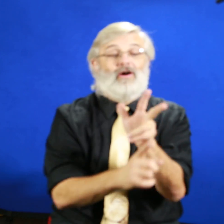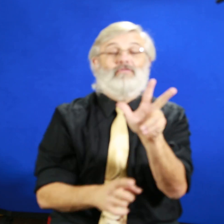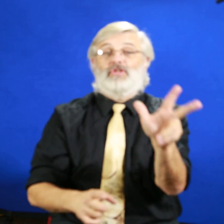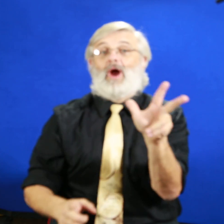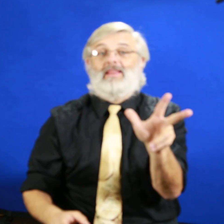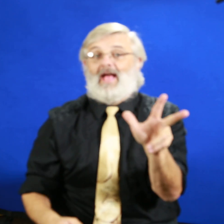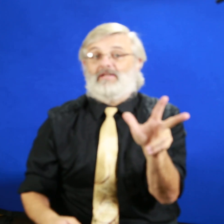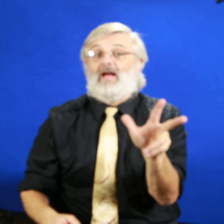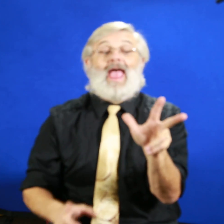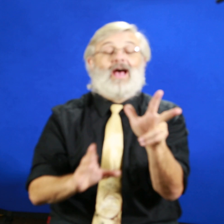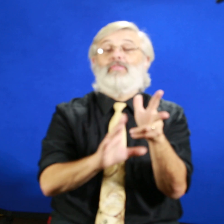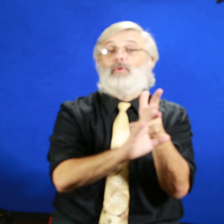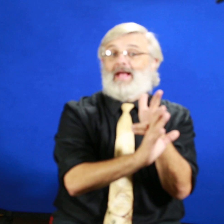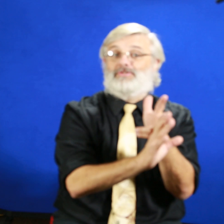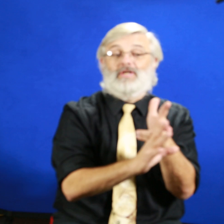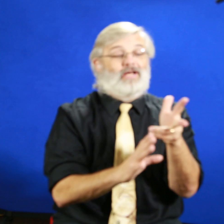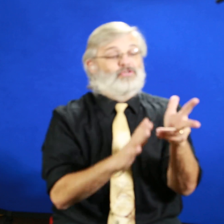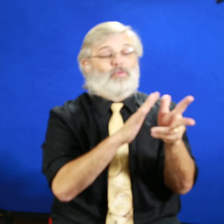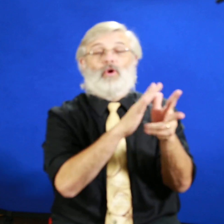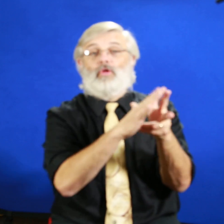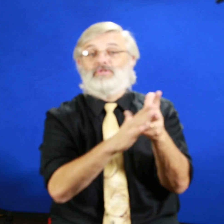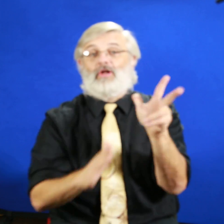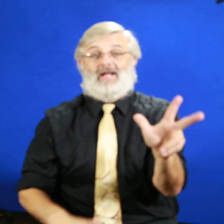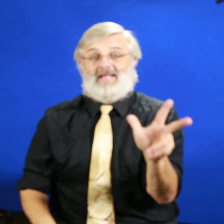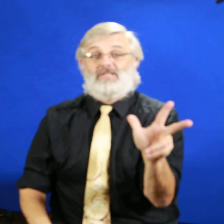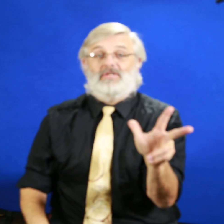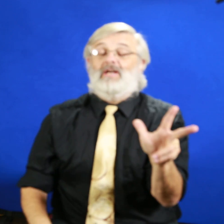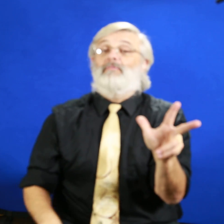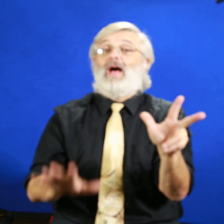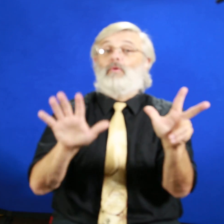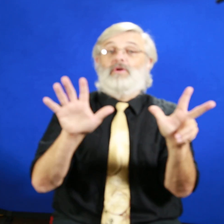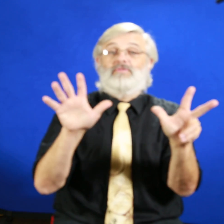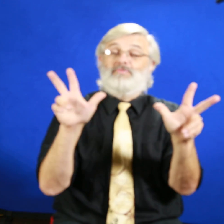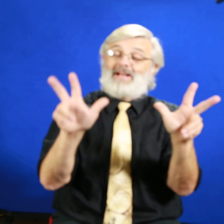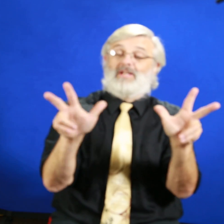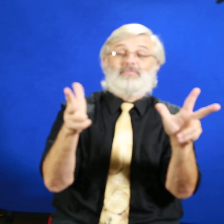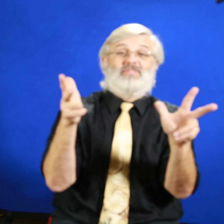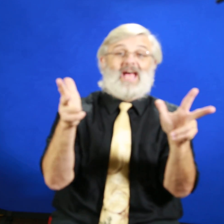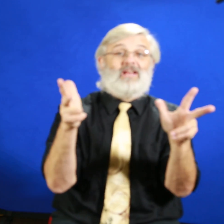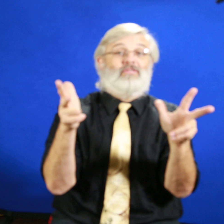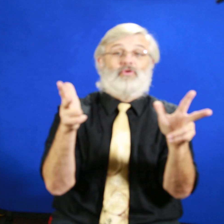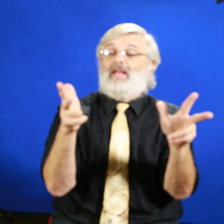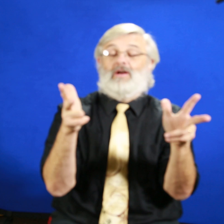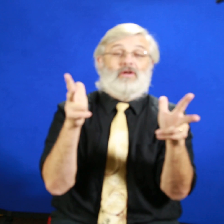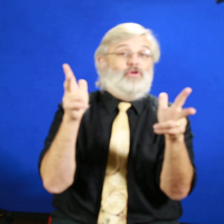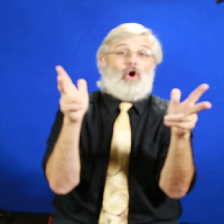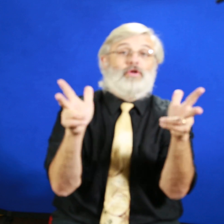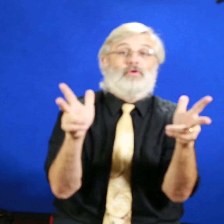have the dry land and the plants. And so you pull those out like this. Now, when you're matching up the second 3, all you do